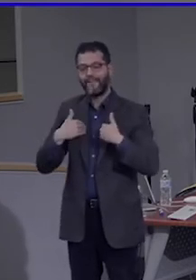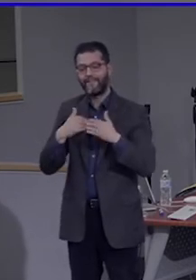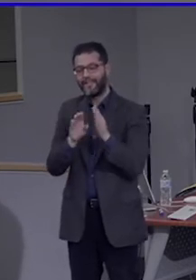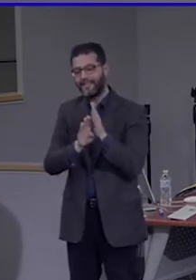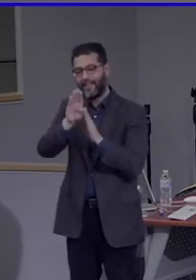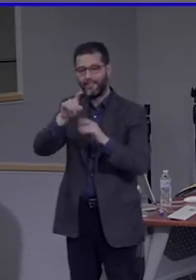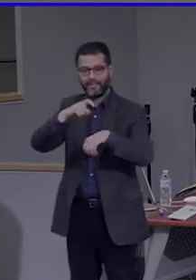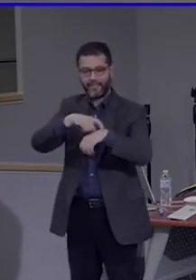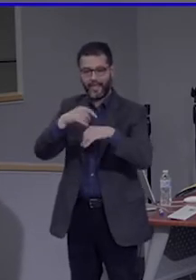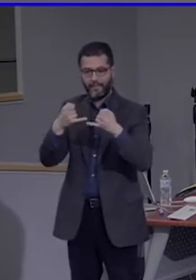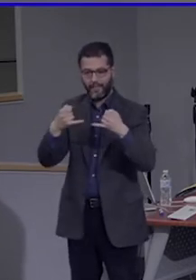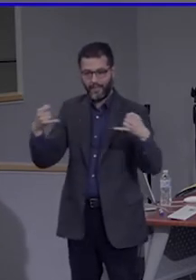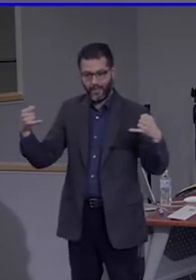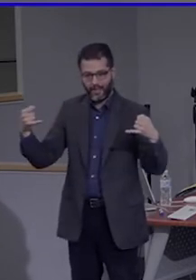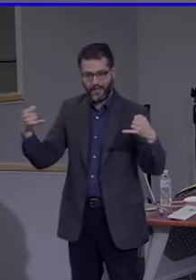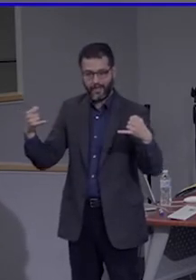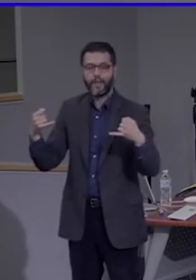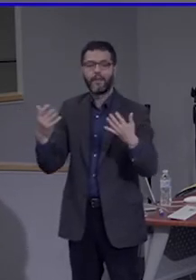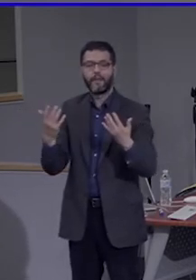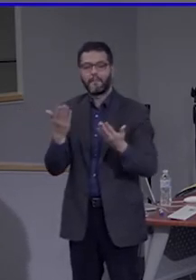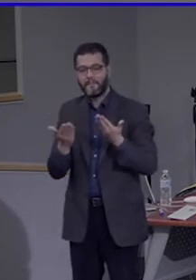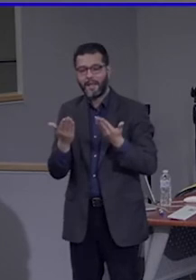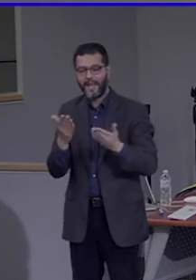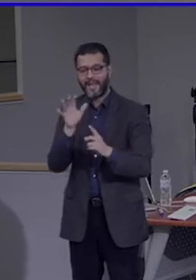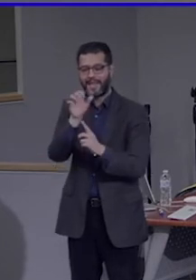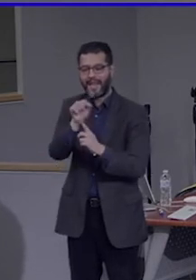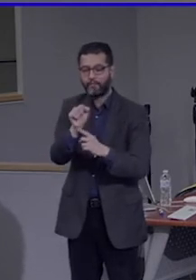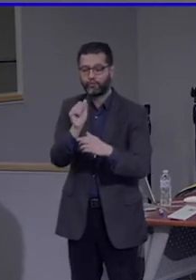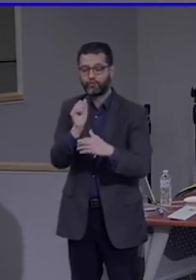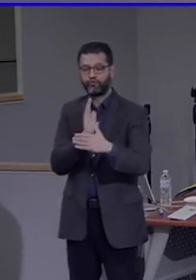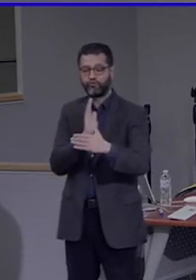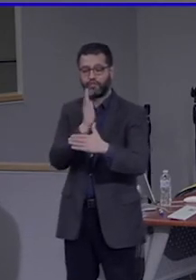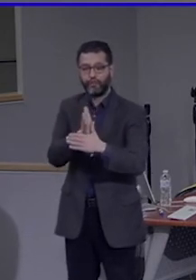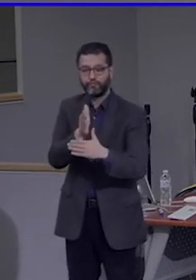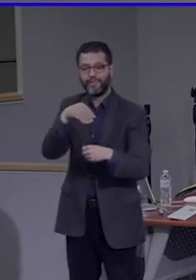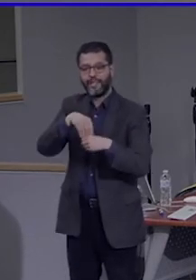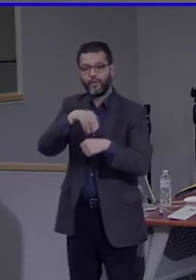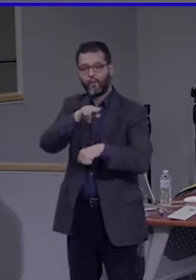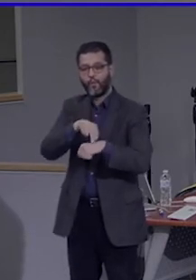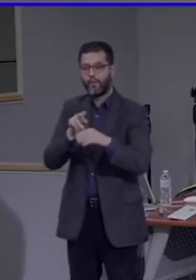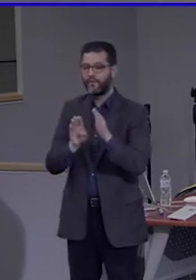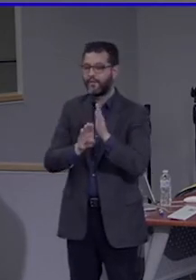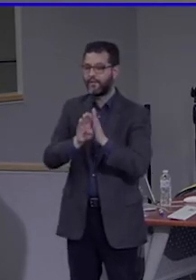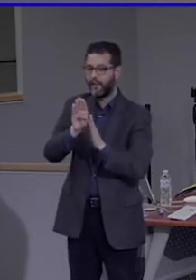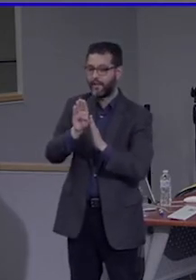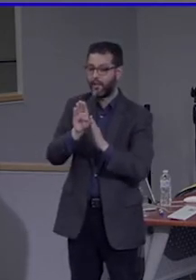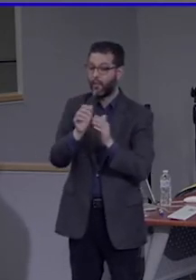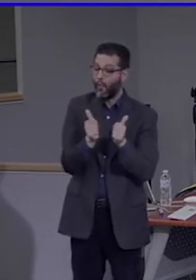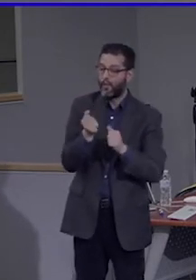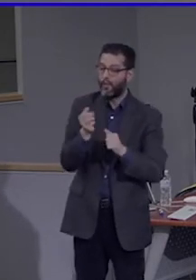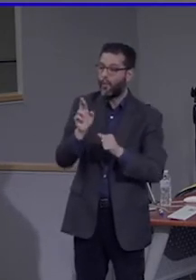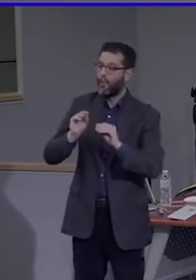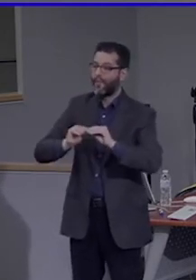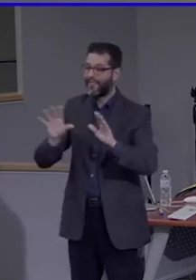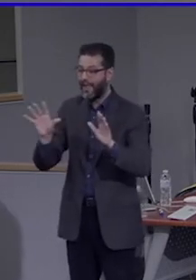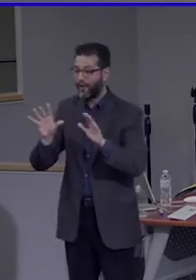and they may capture disruption in normative development with or without differences in EEG